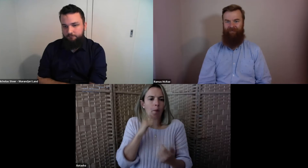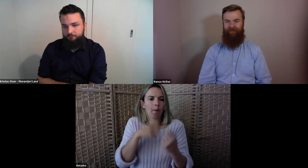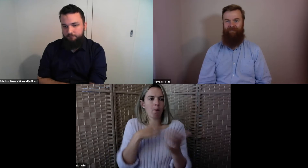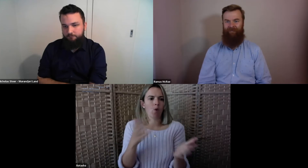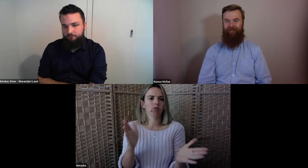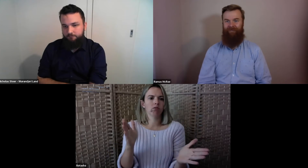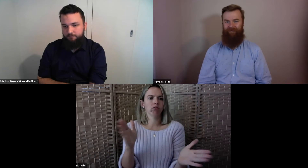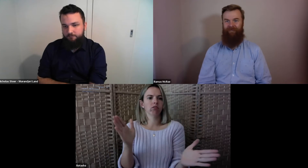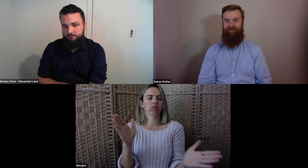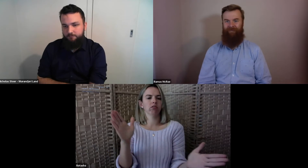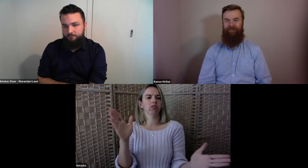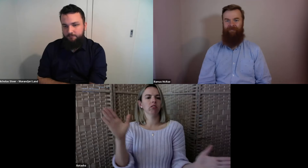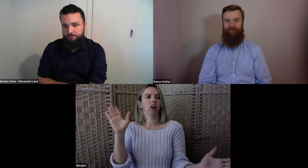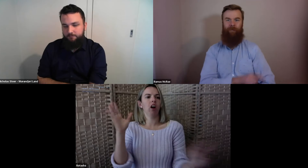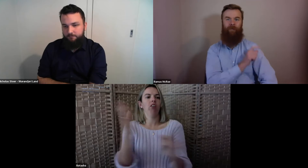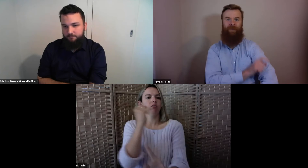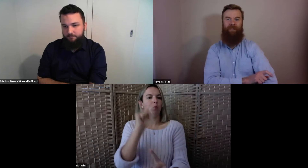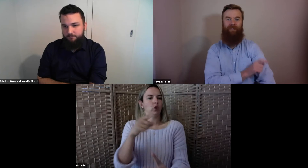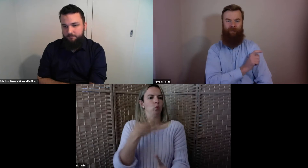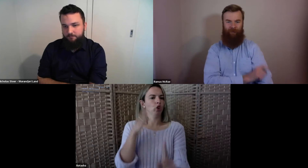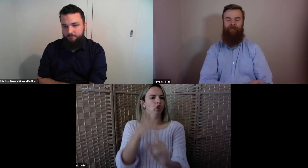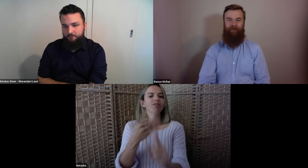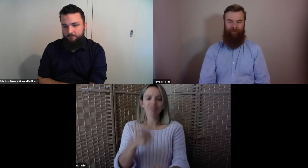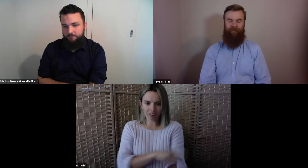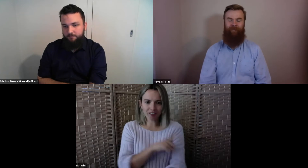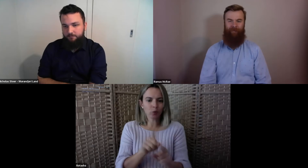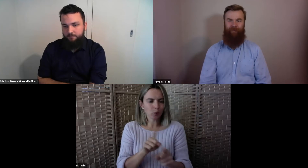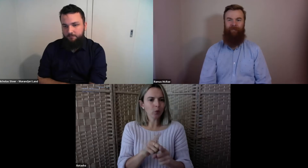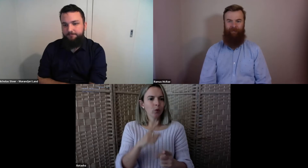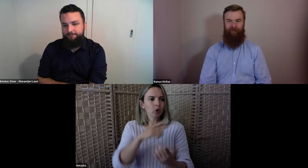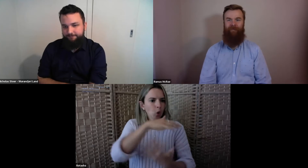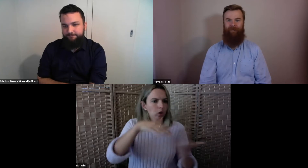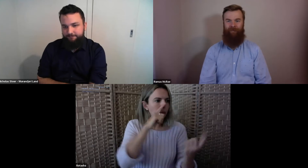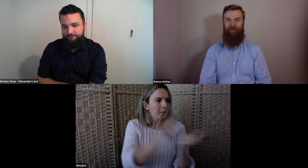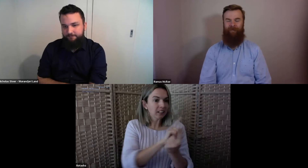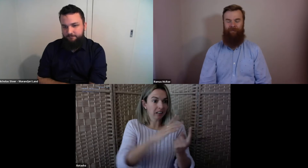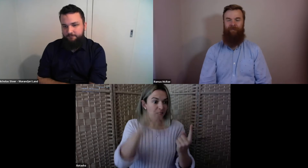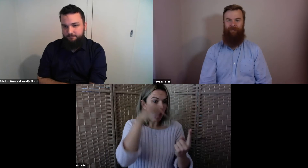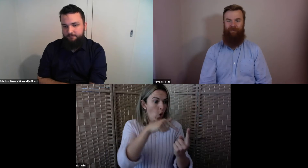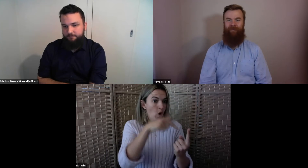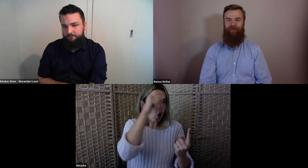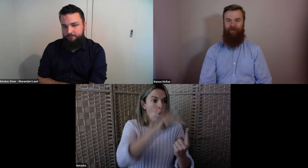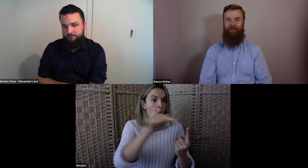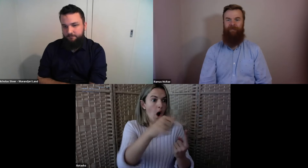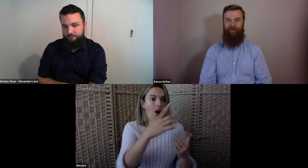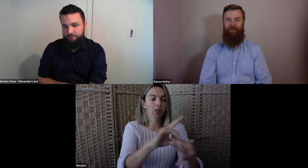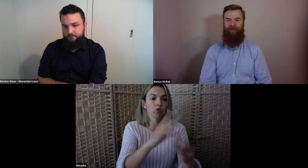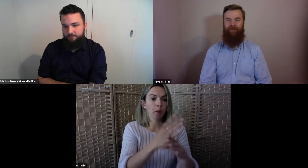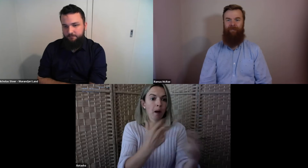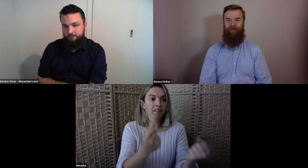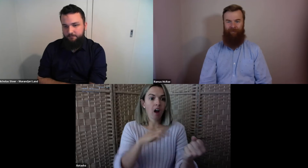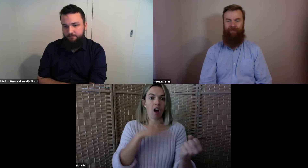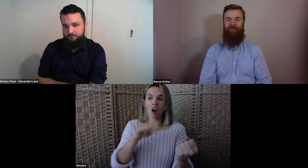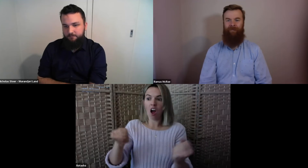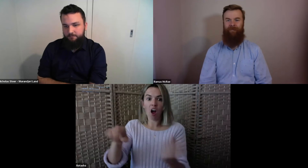And really developing those skills and broadening what your options may be. It's about meeting